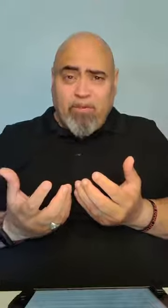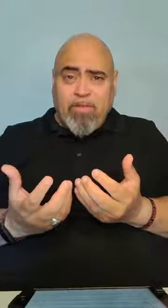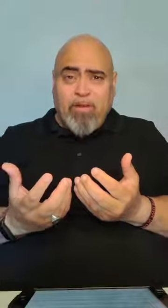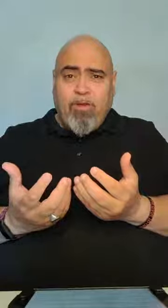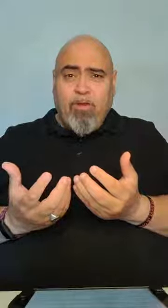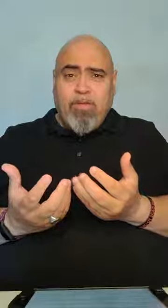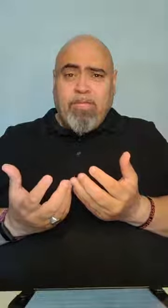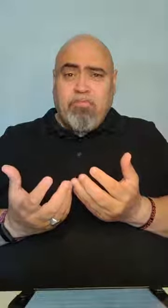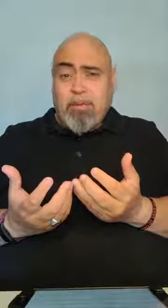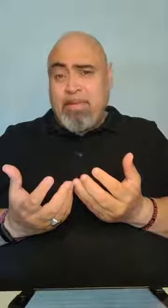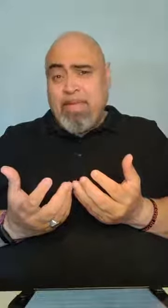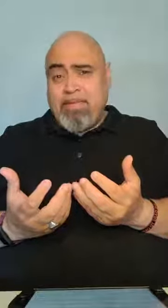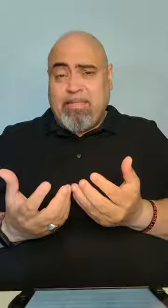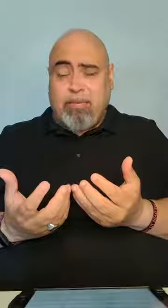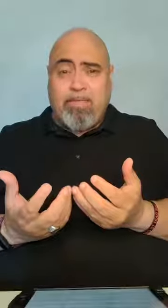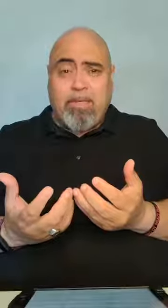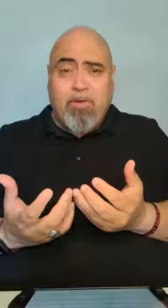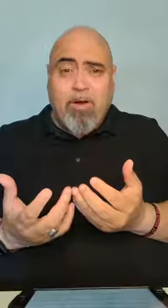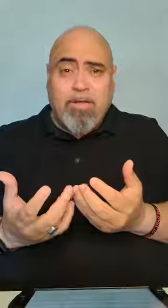25% of our hearts? Maybe less? 10% of our hearts?